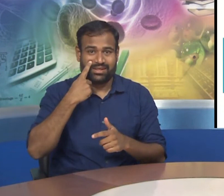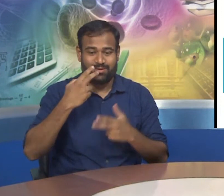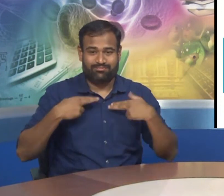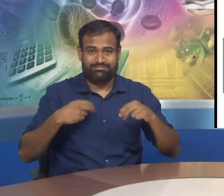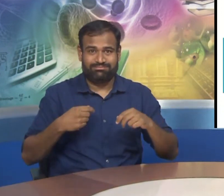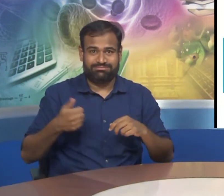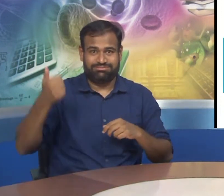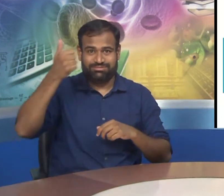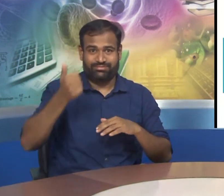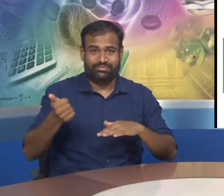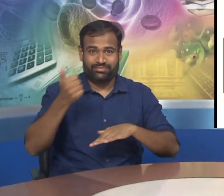Tenure.